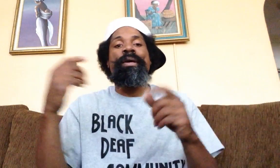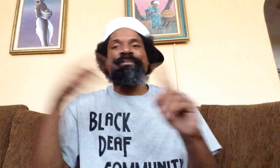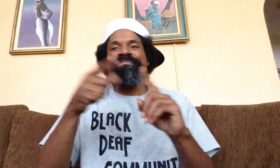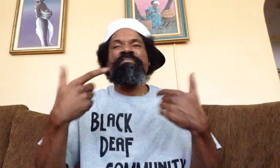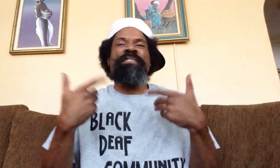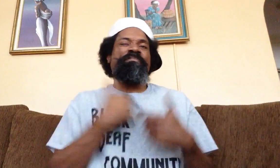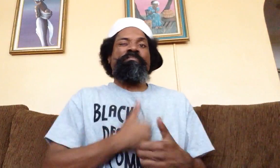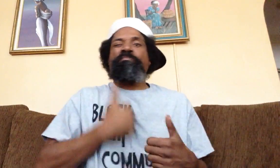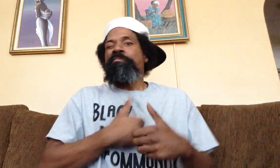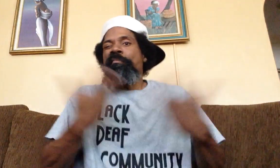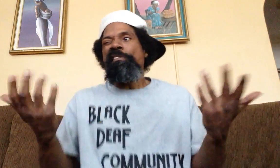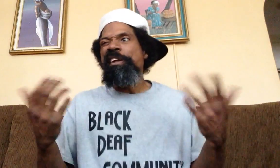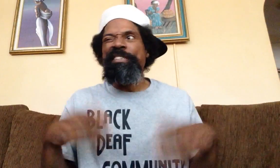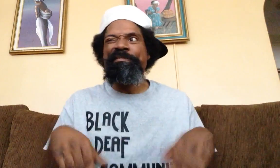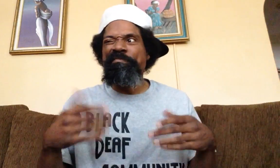Isaiah was trying not to be seen.